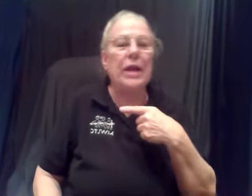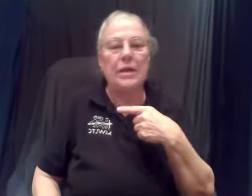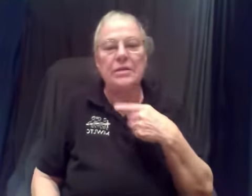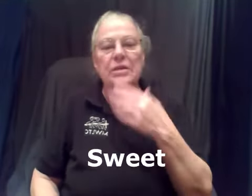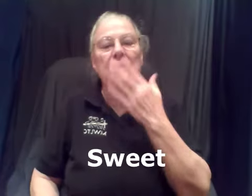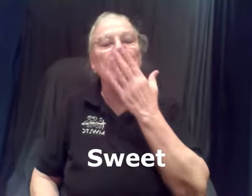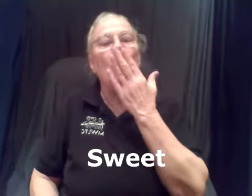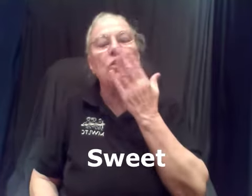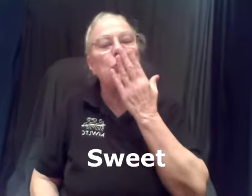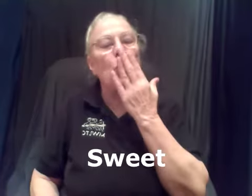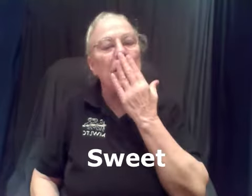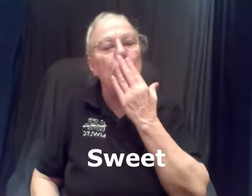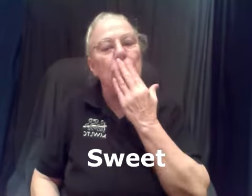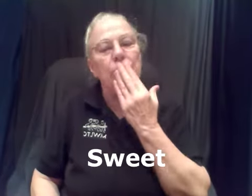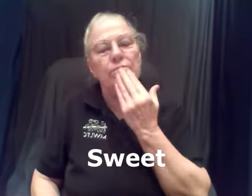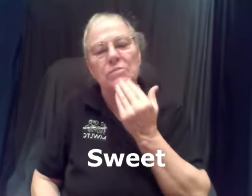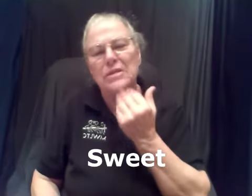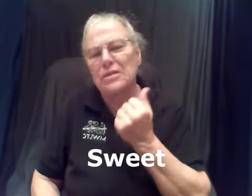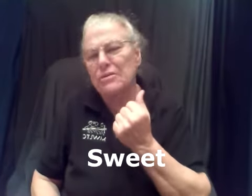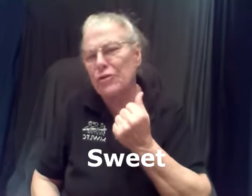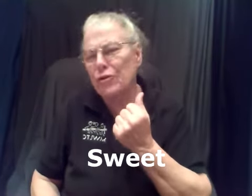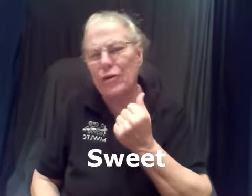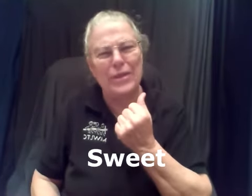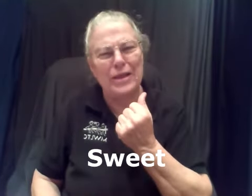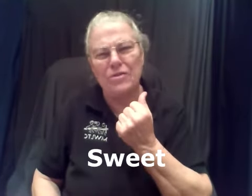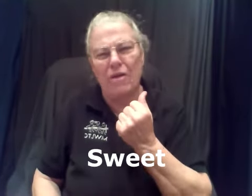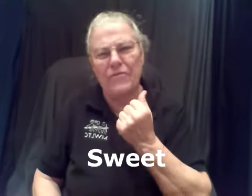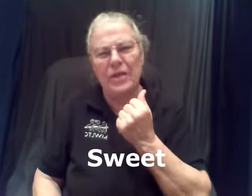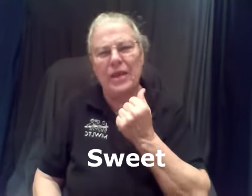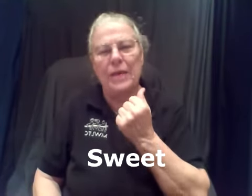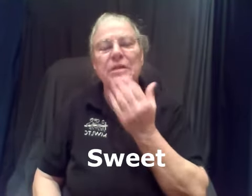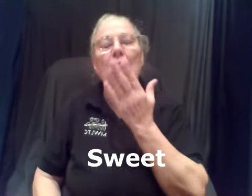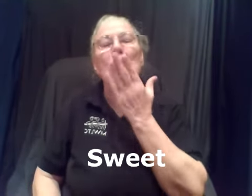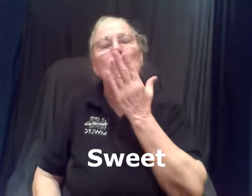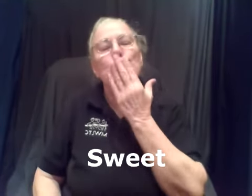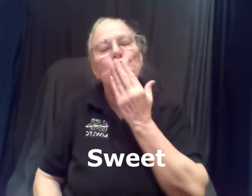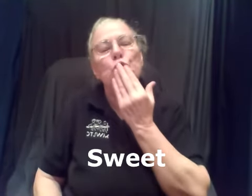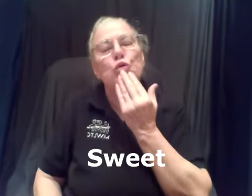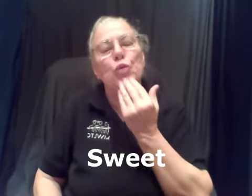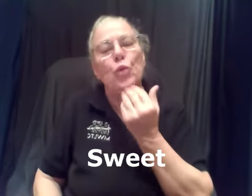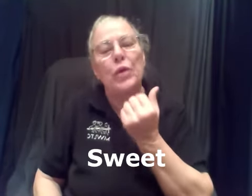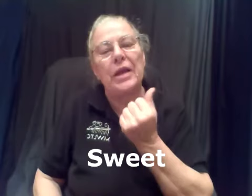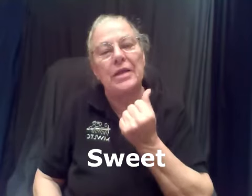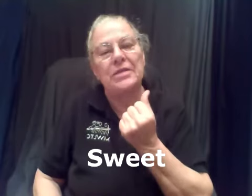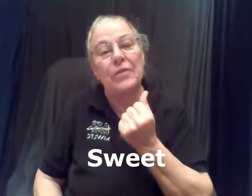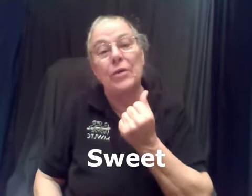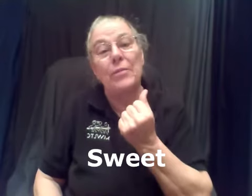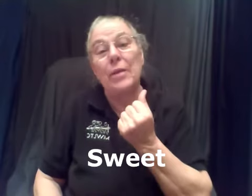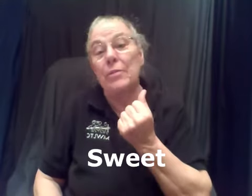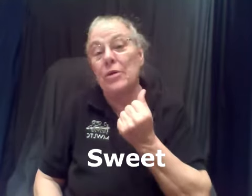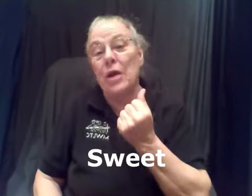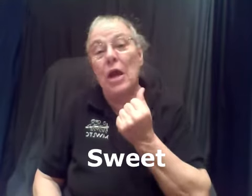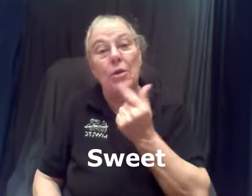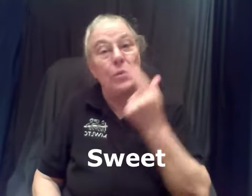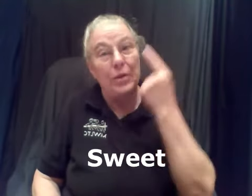Sweetest or sweet. Good things off the lips. Sweetest. And remember, your